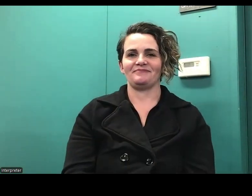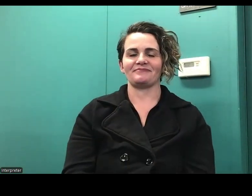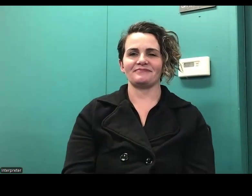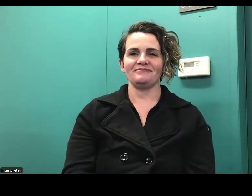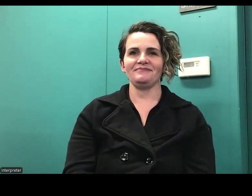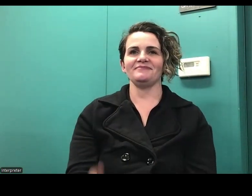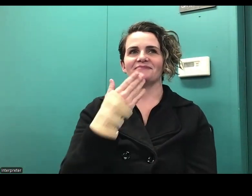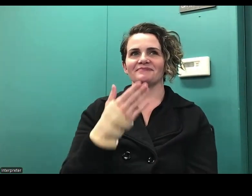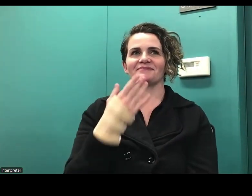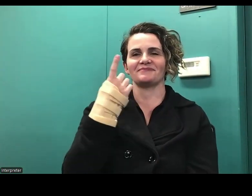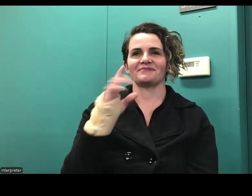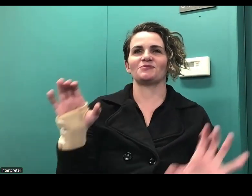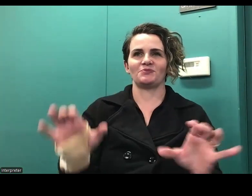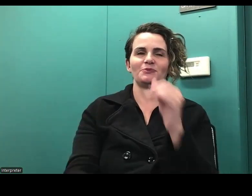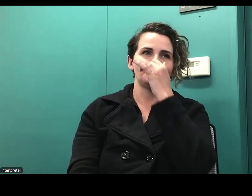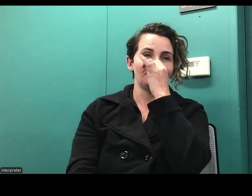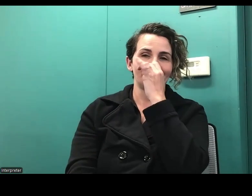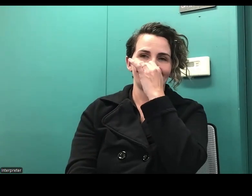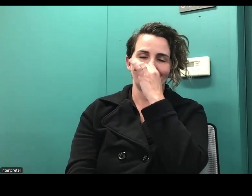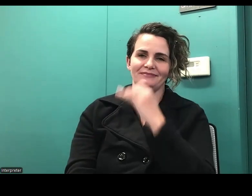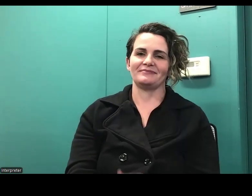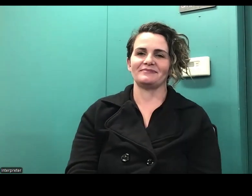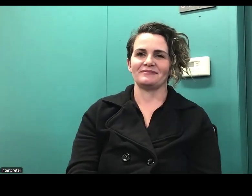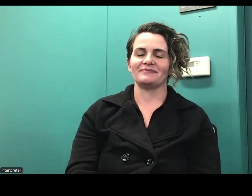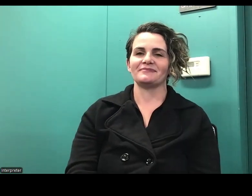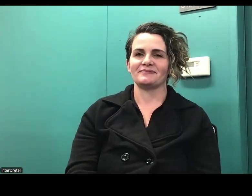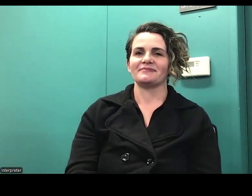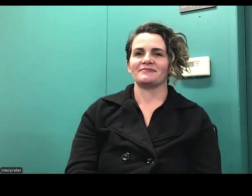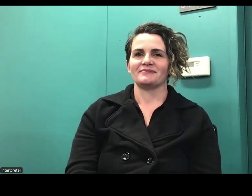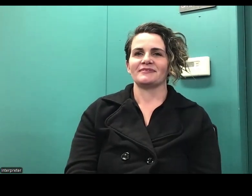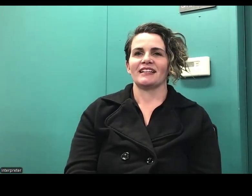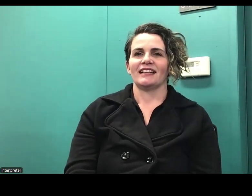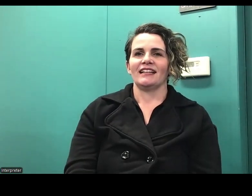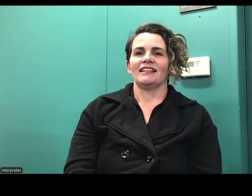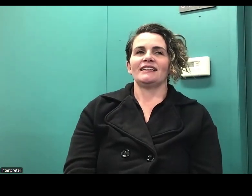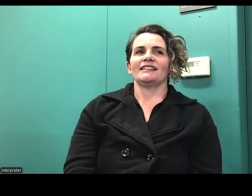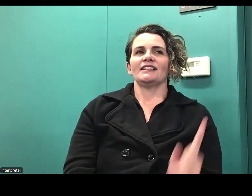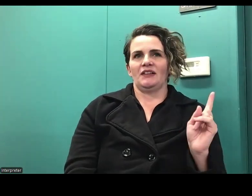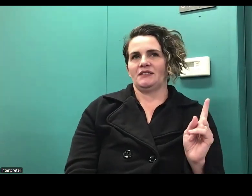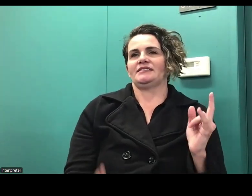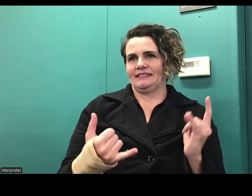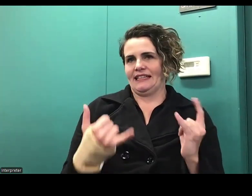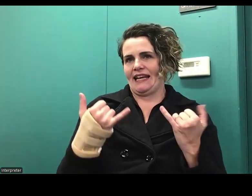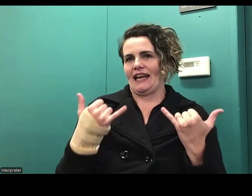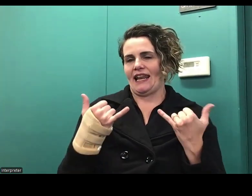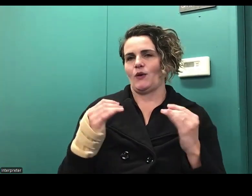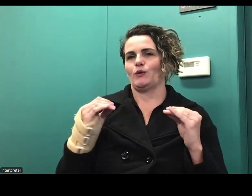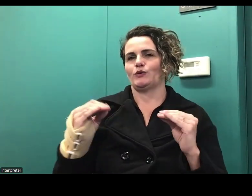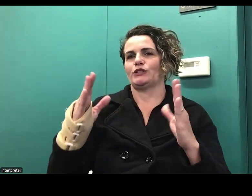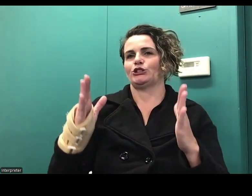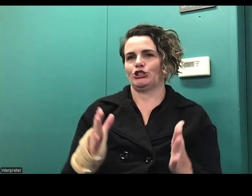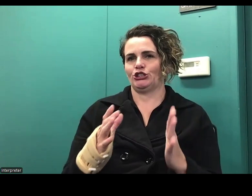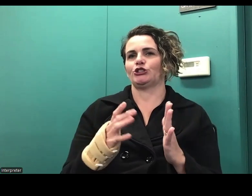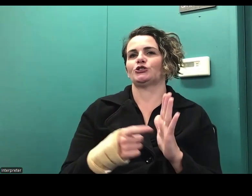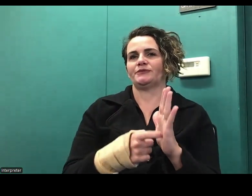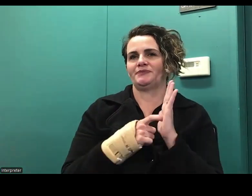Thank you for doing. Okay, these are the educator standards. I mean, they might